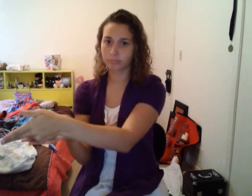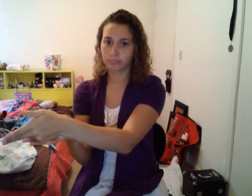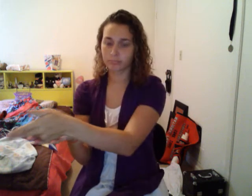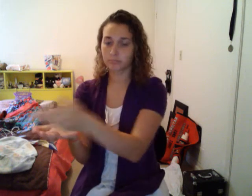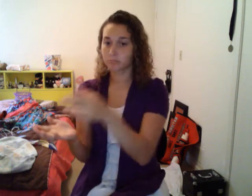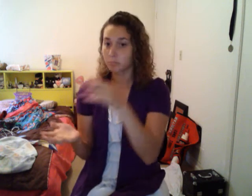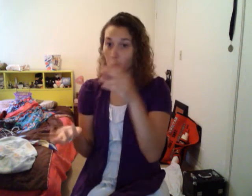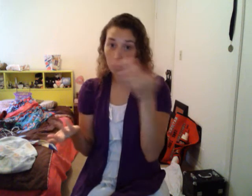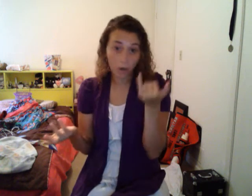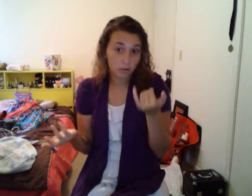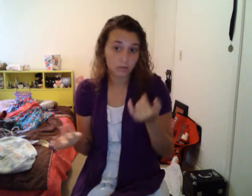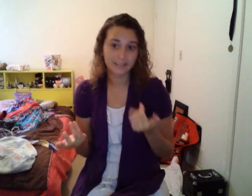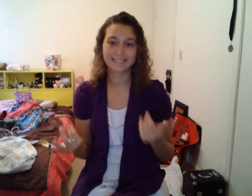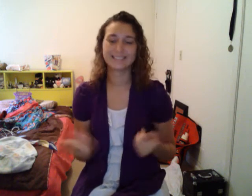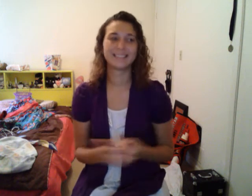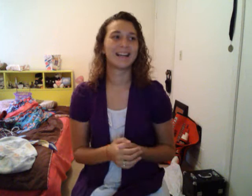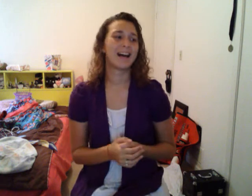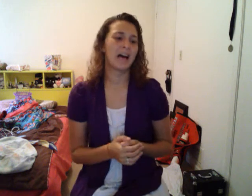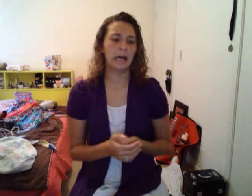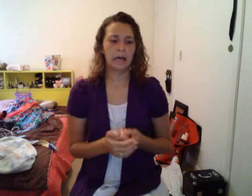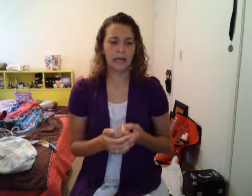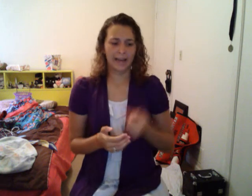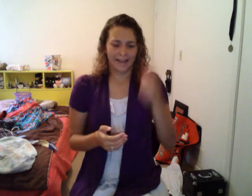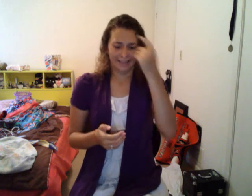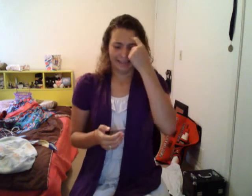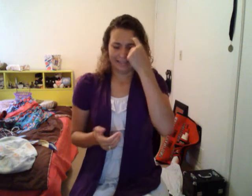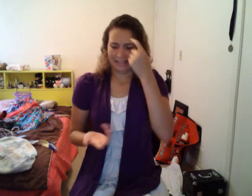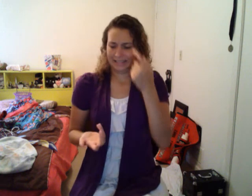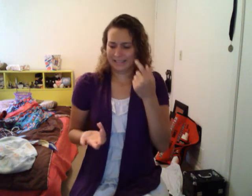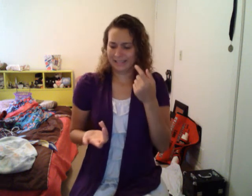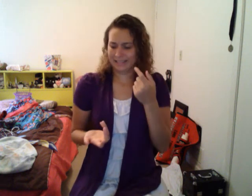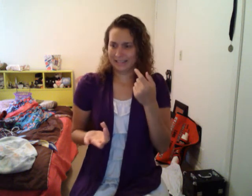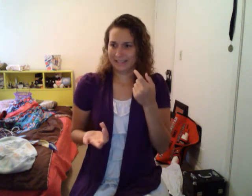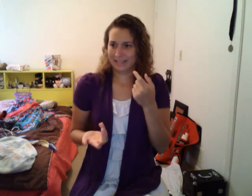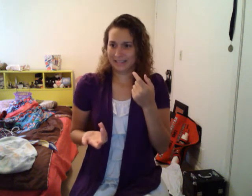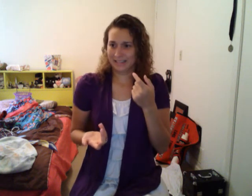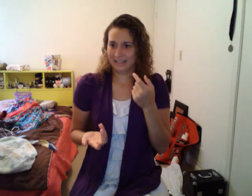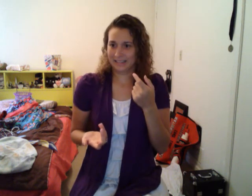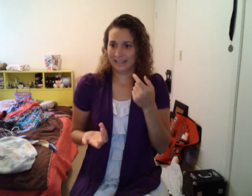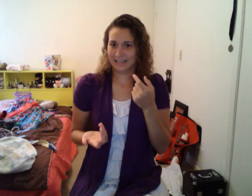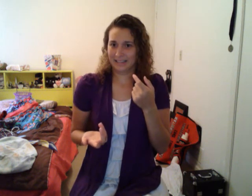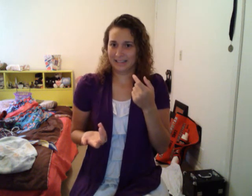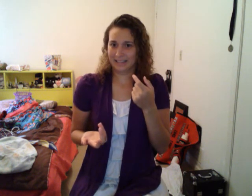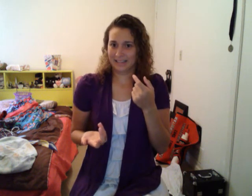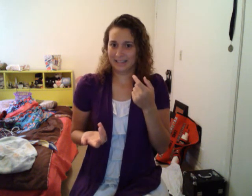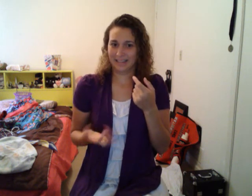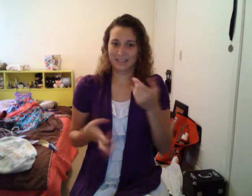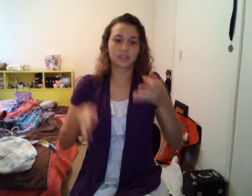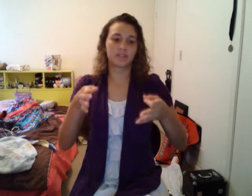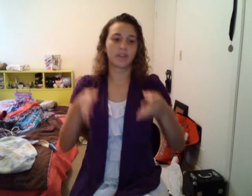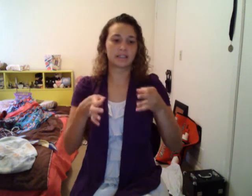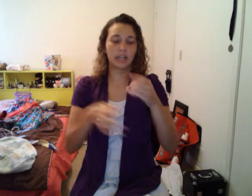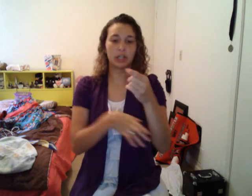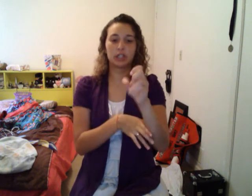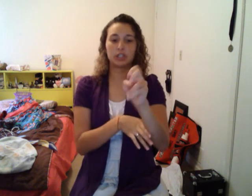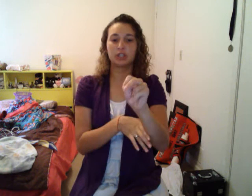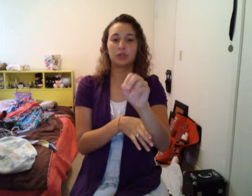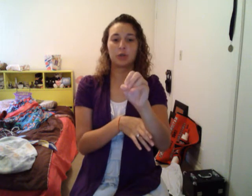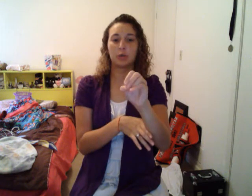Yes? Well, I think that's the same type of mentality that justifies genocide and totalitarianism. In order to save one